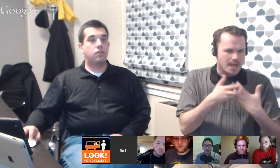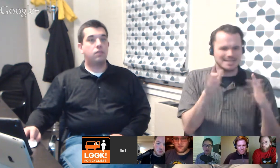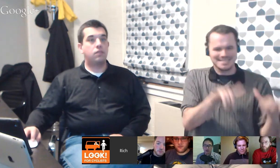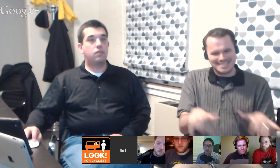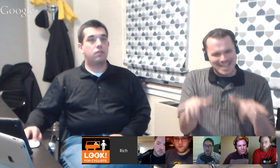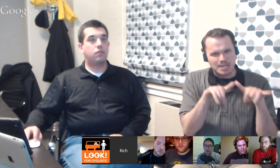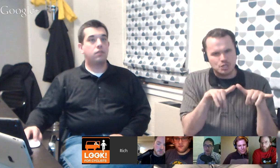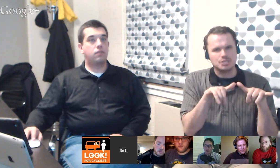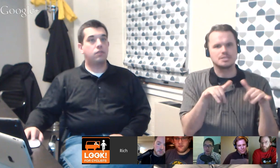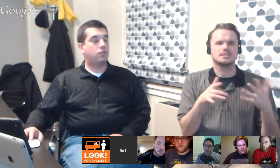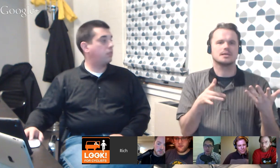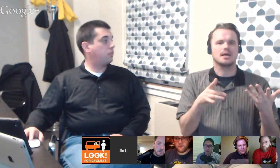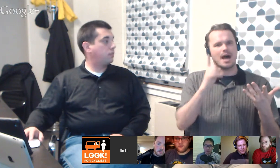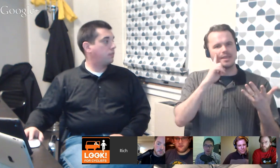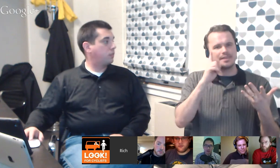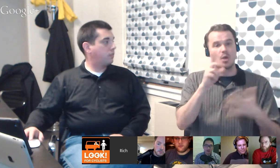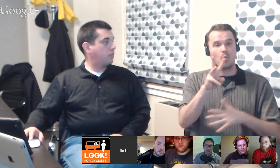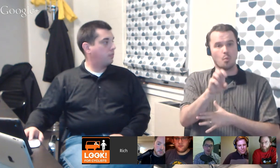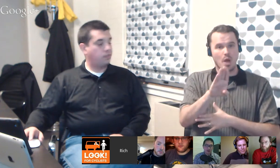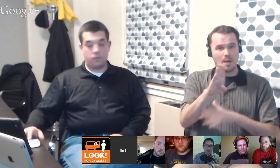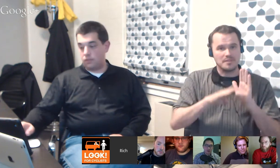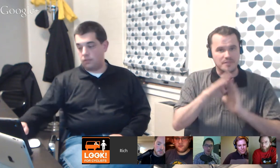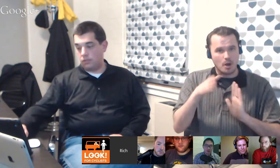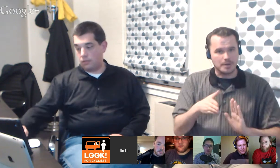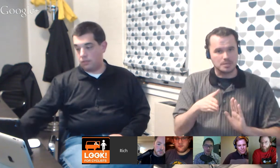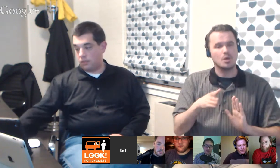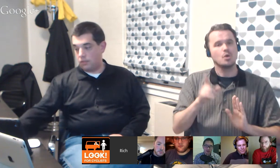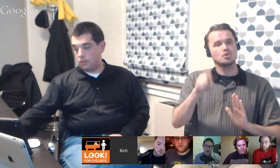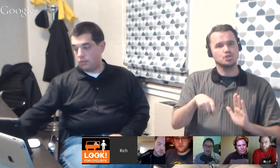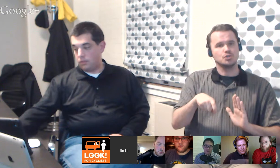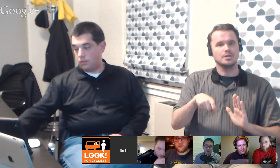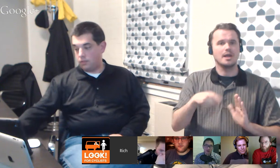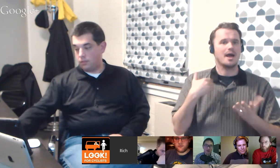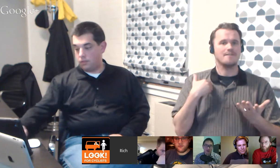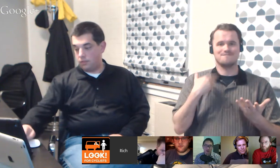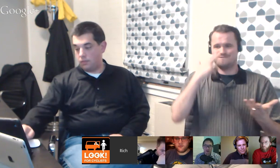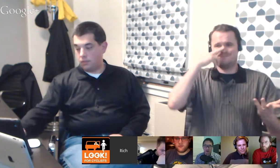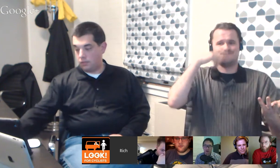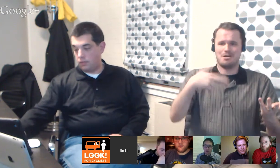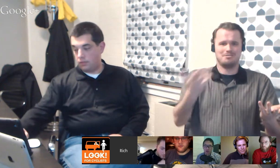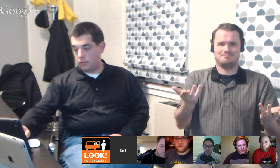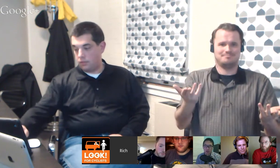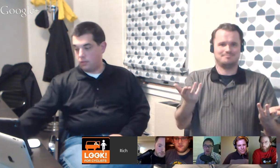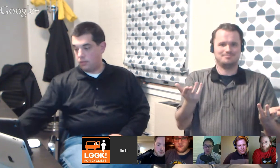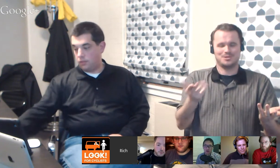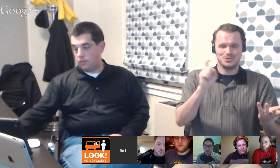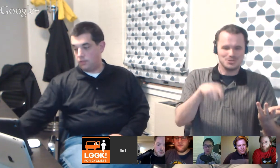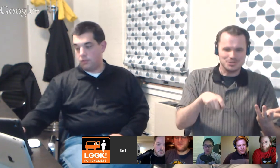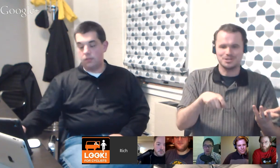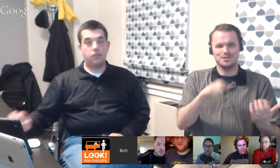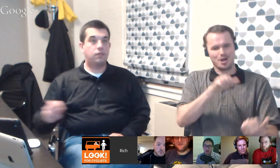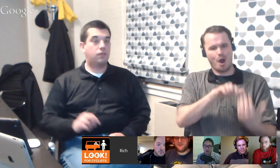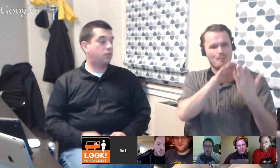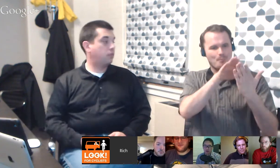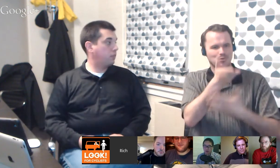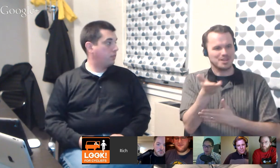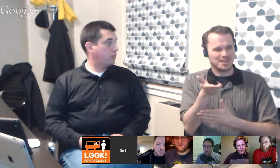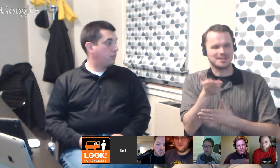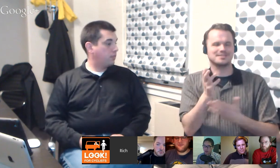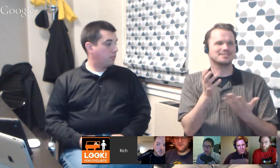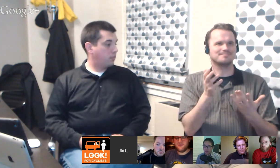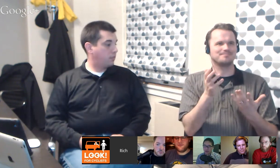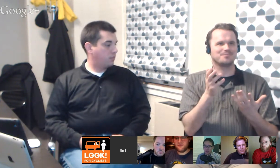standards. I think as web developers, we should just like have fun, right? Like we should treat